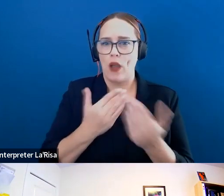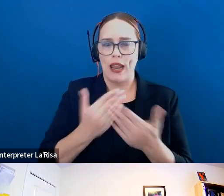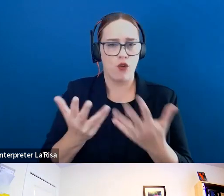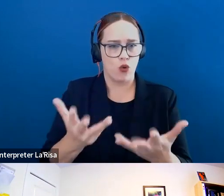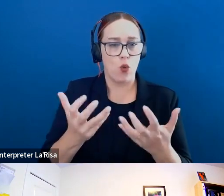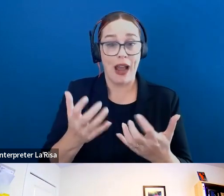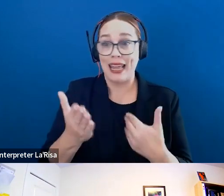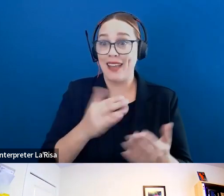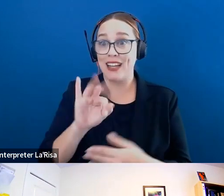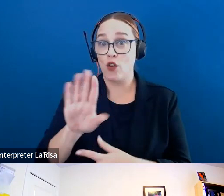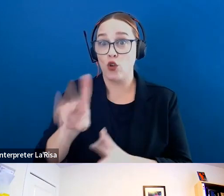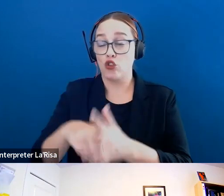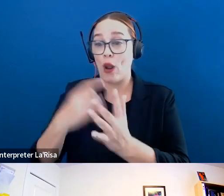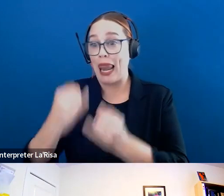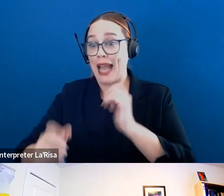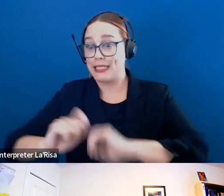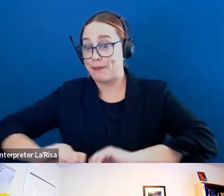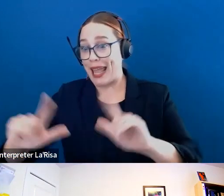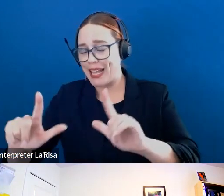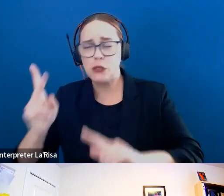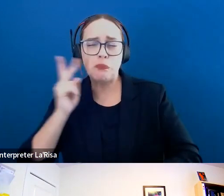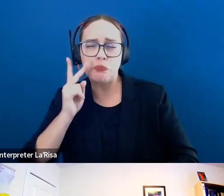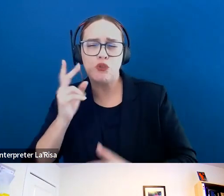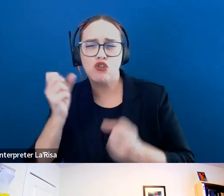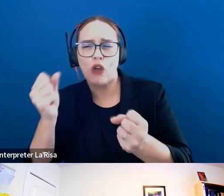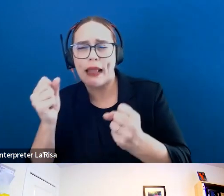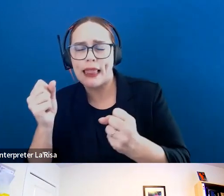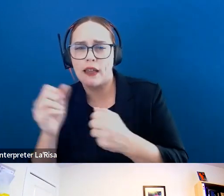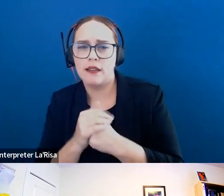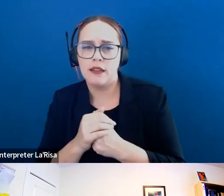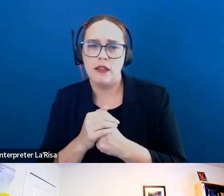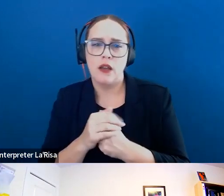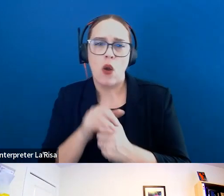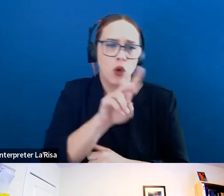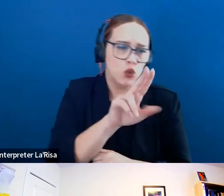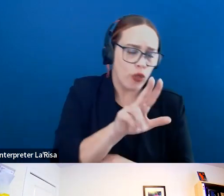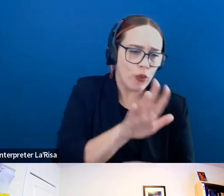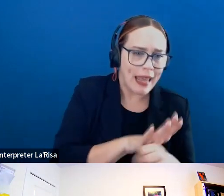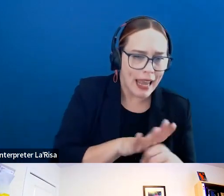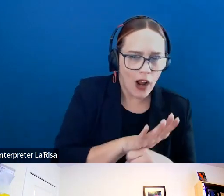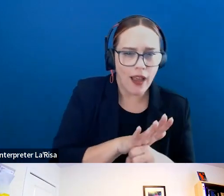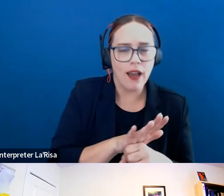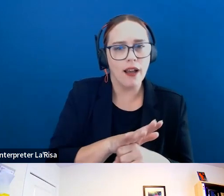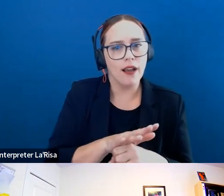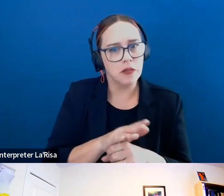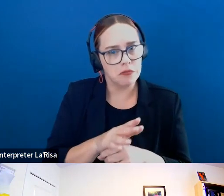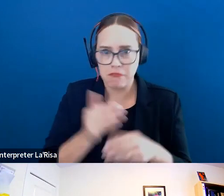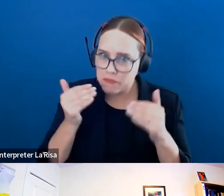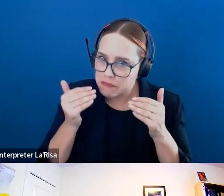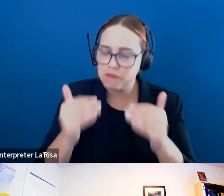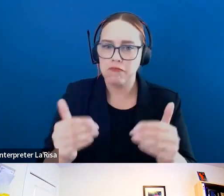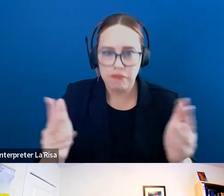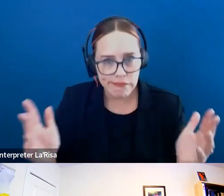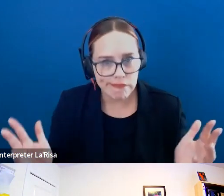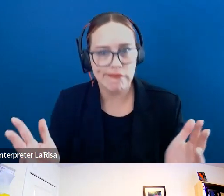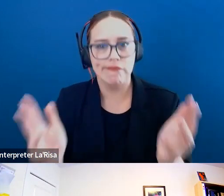page and saying, okay, what would be our strengths and what would be our 1, 2, 3 areas where we need to focus. It's